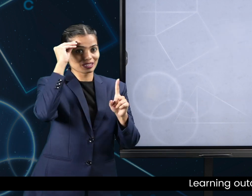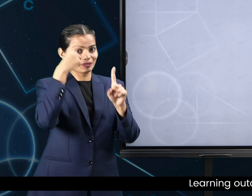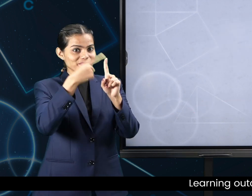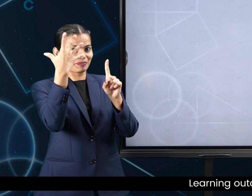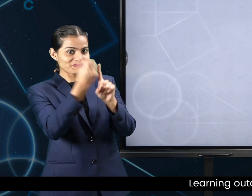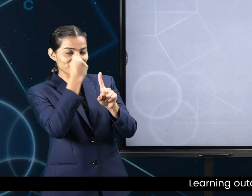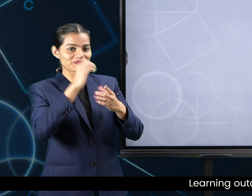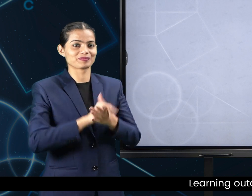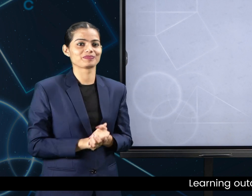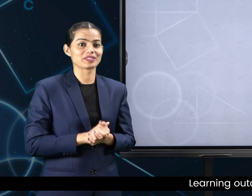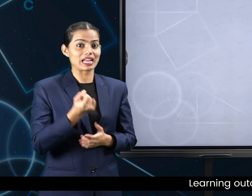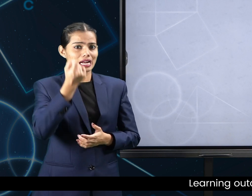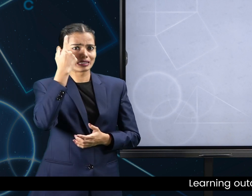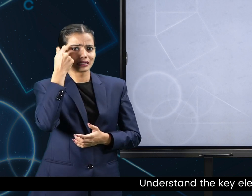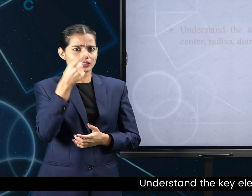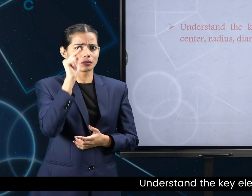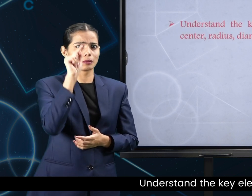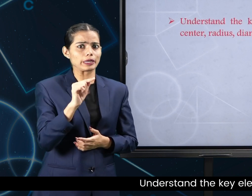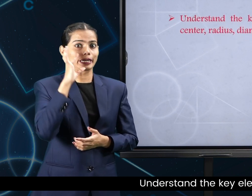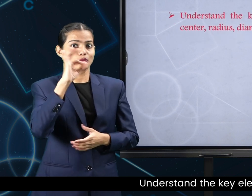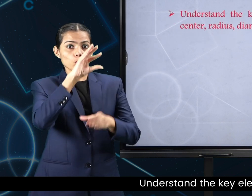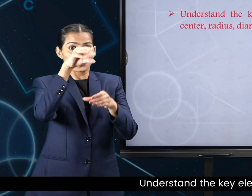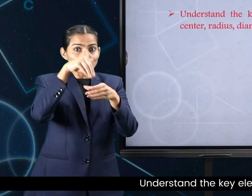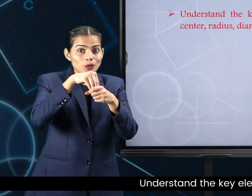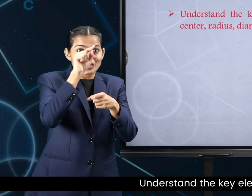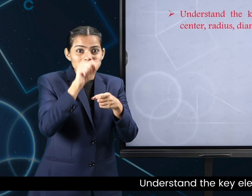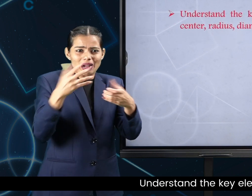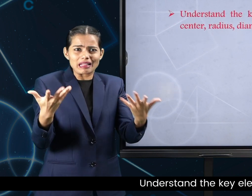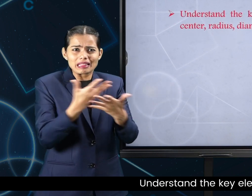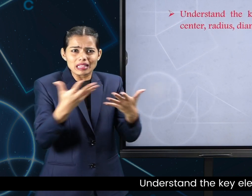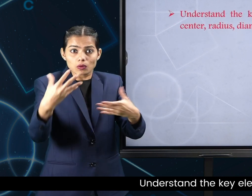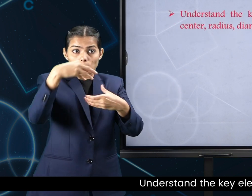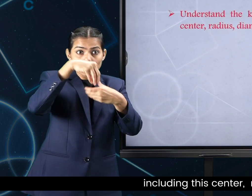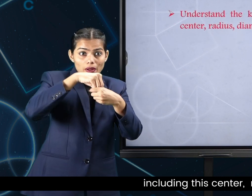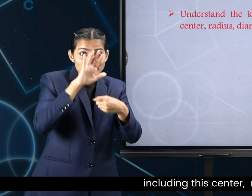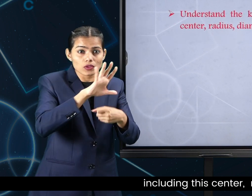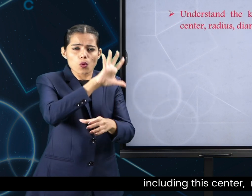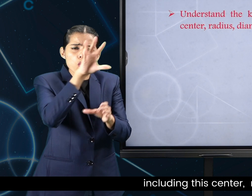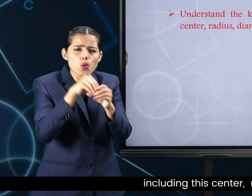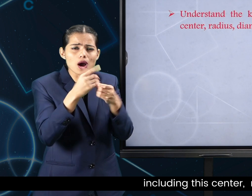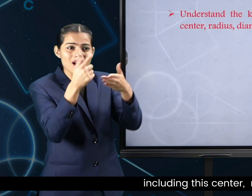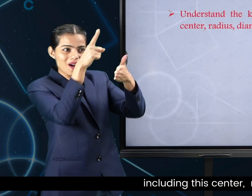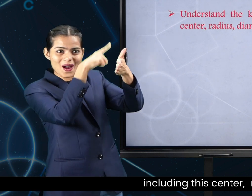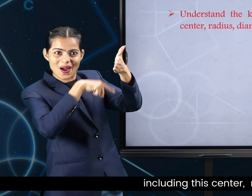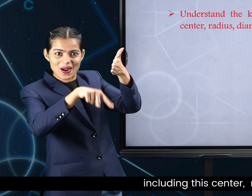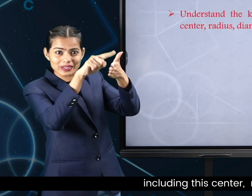Learning outcomes. Understand the key elements of a circle, including the center,